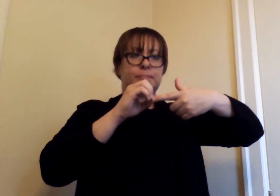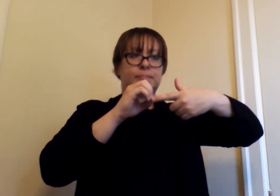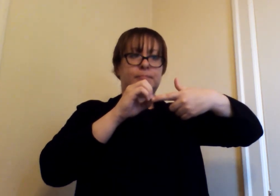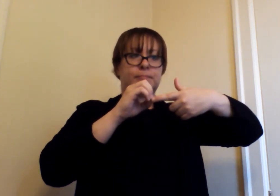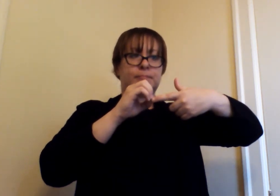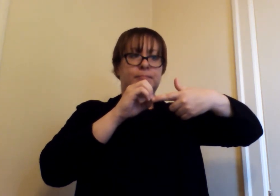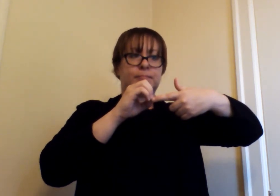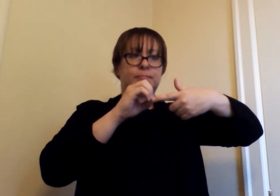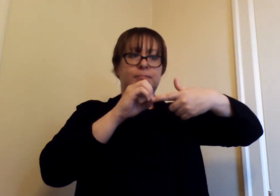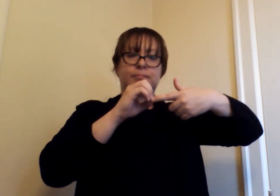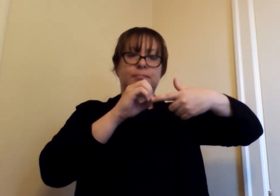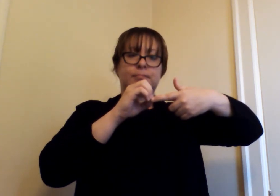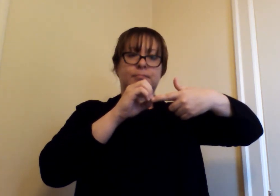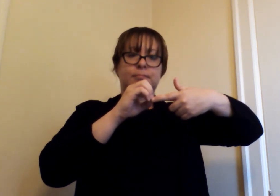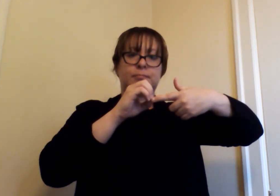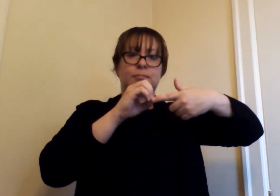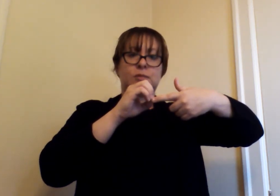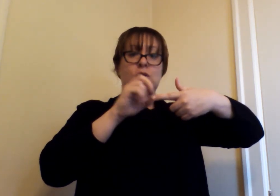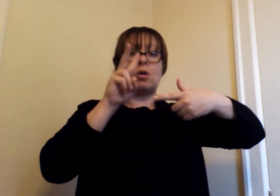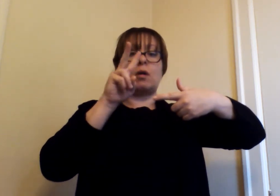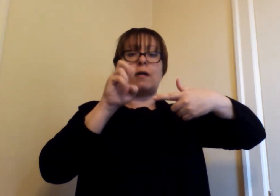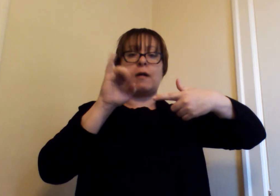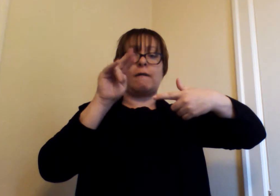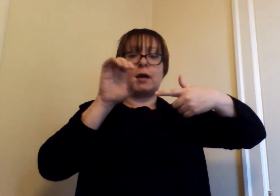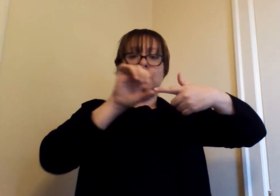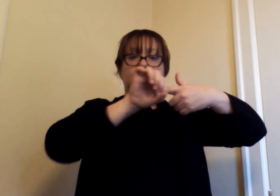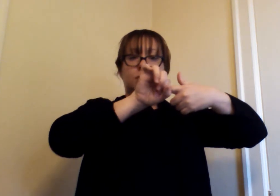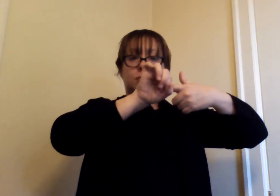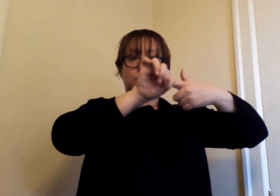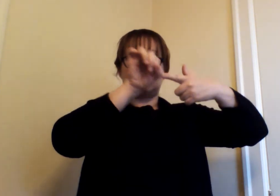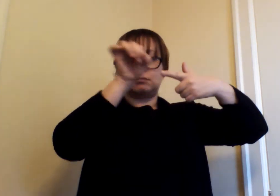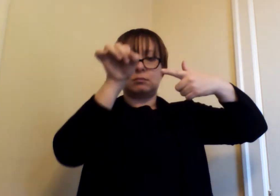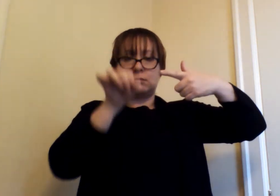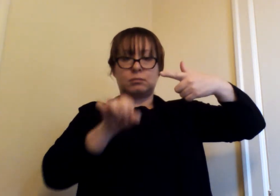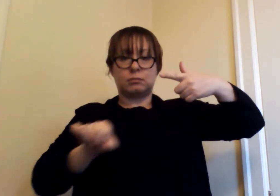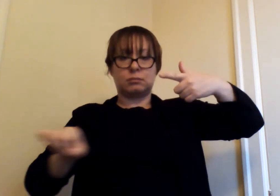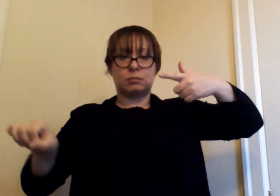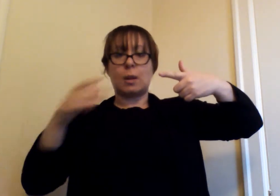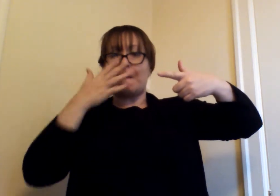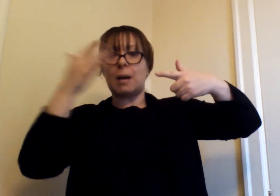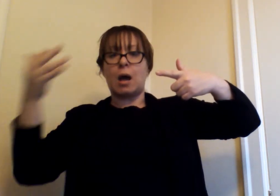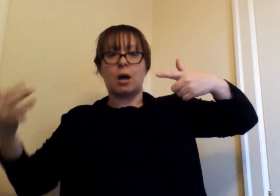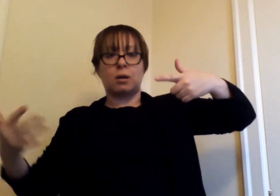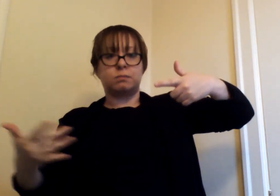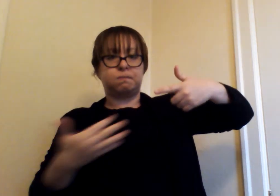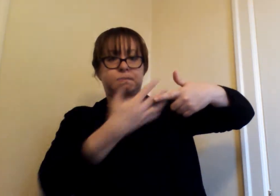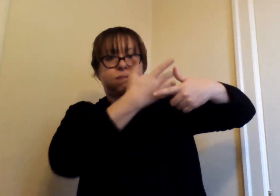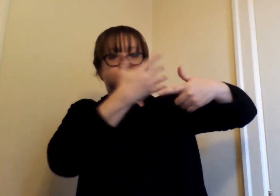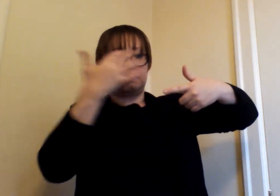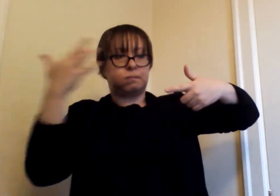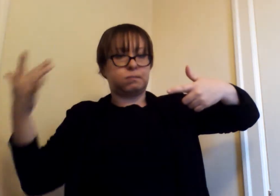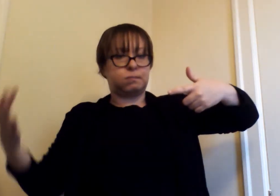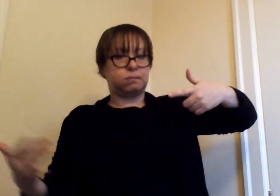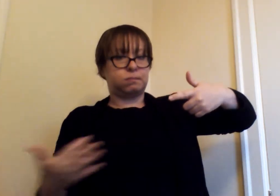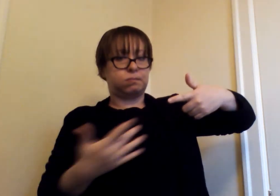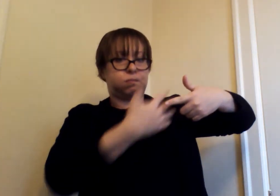aligns with the needle, blood will begin to move out of the vein up into the needle. Maintain a constant, slight forward pressure on the